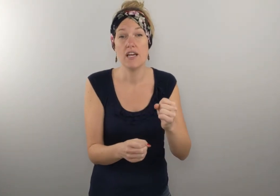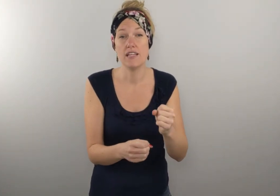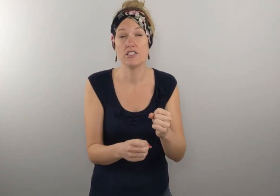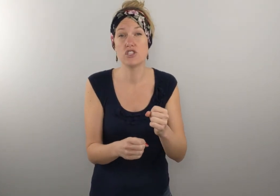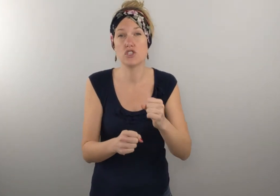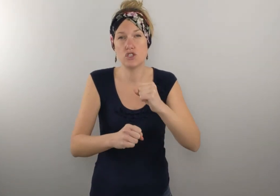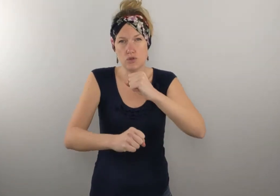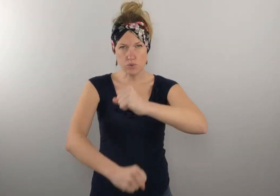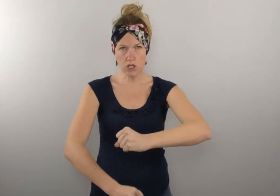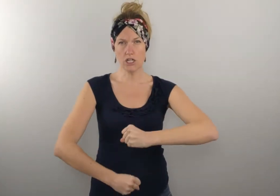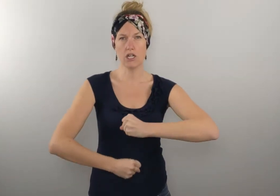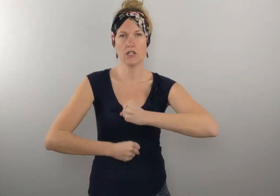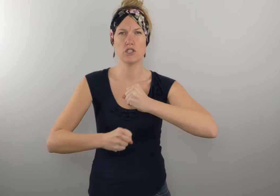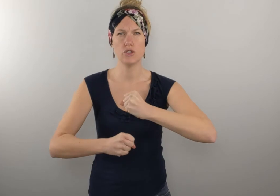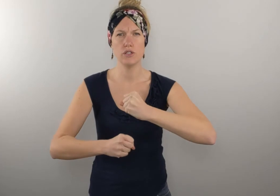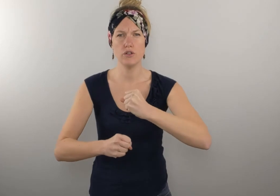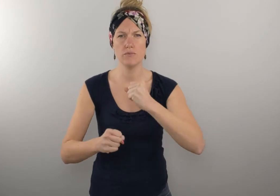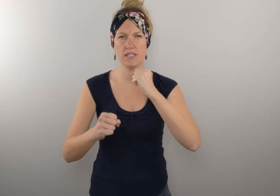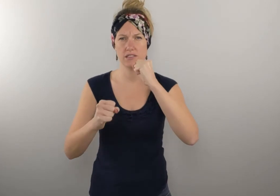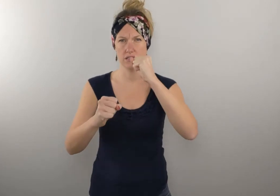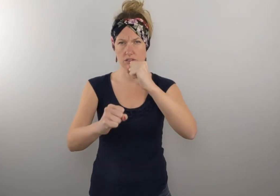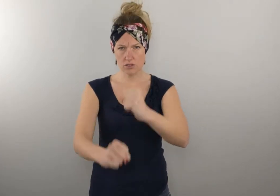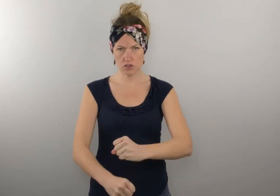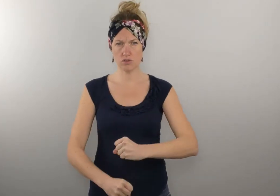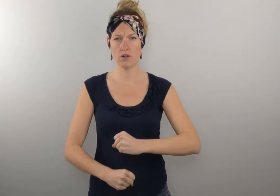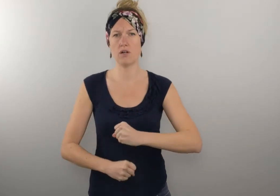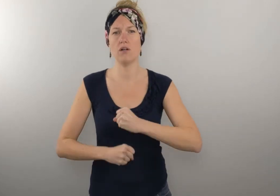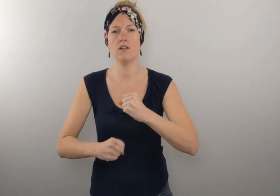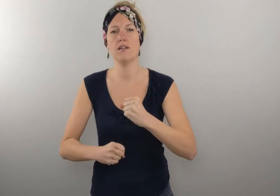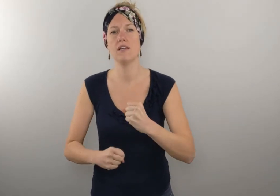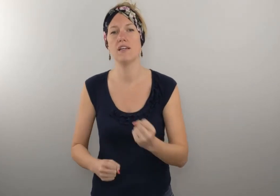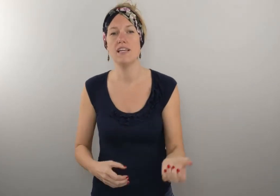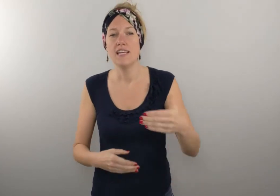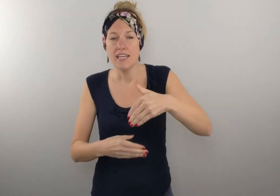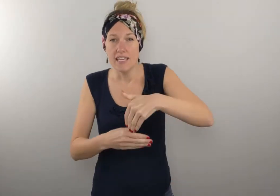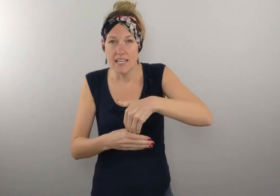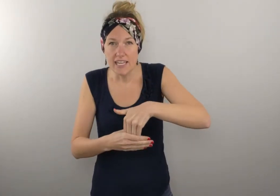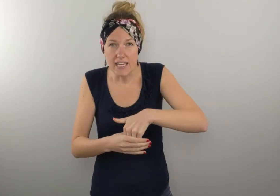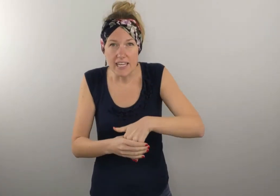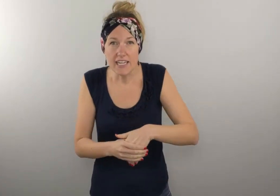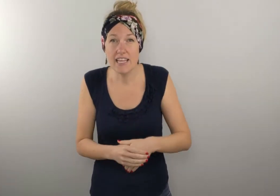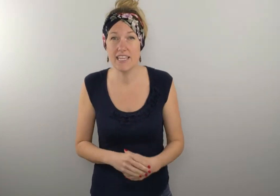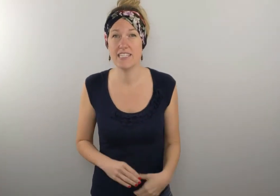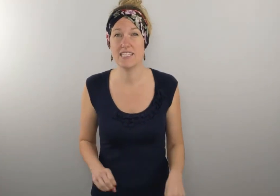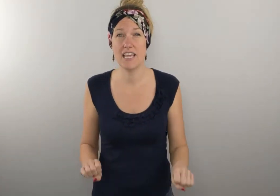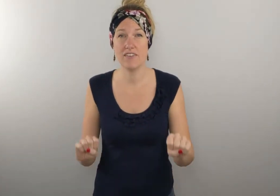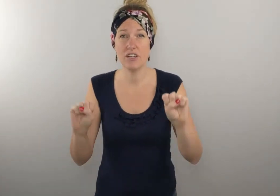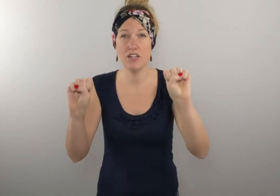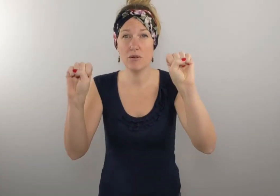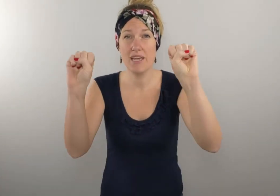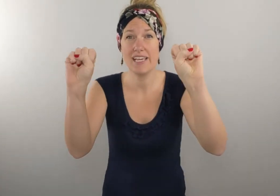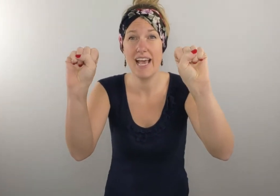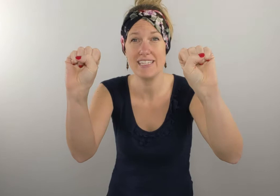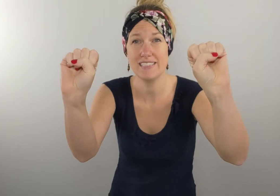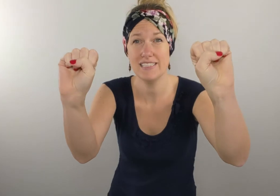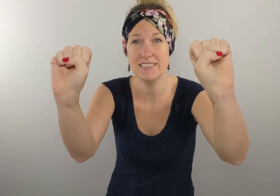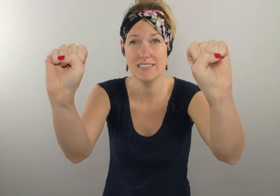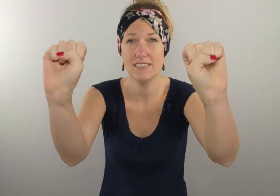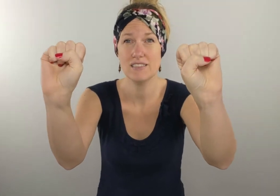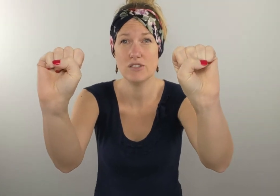then strong, show that you have muscles. Strong, in, and then Savior, you're making S's. So it's